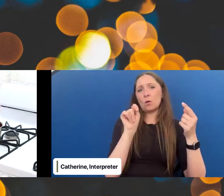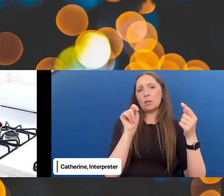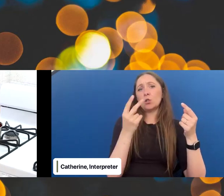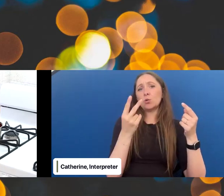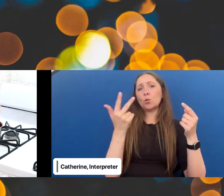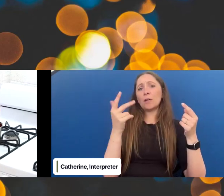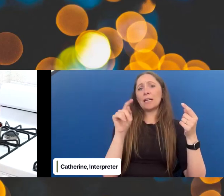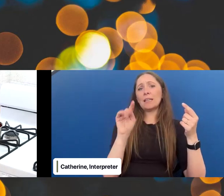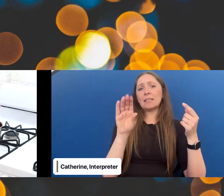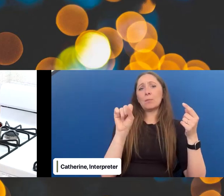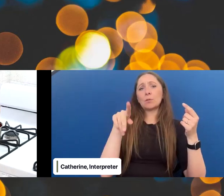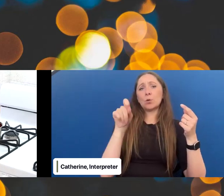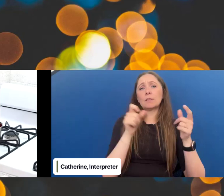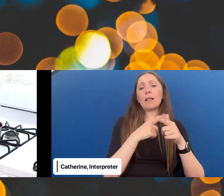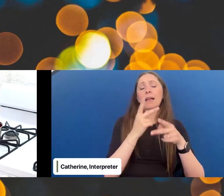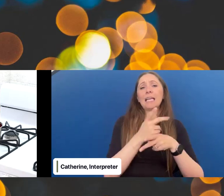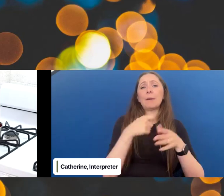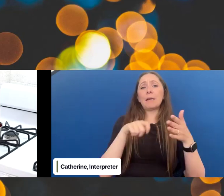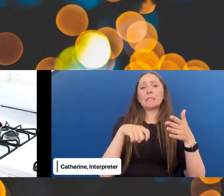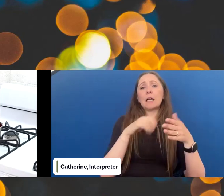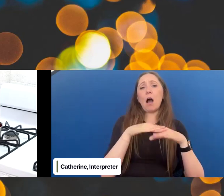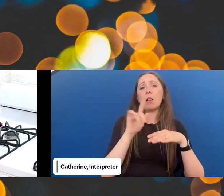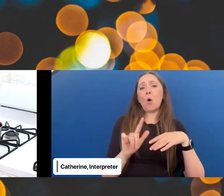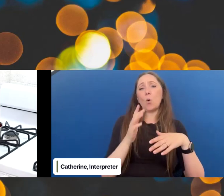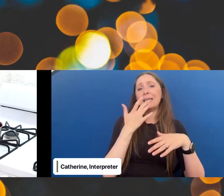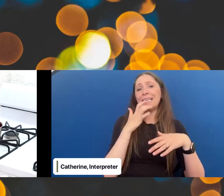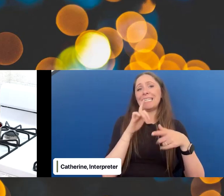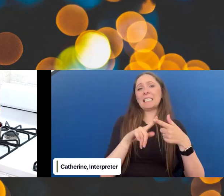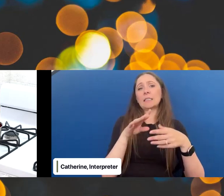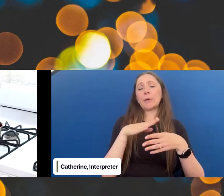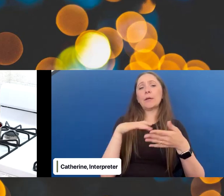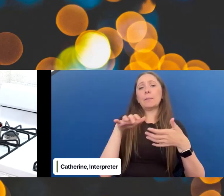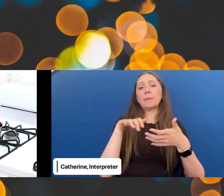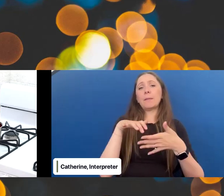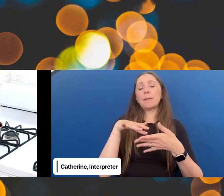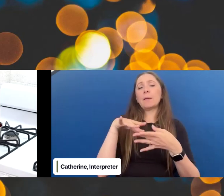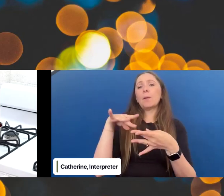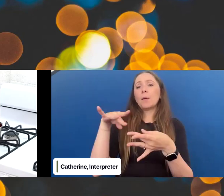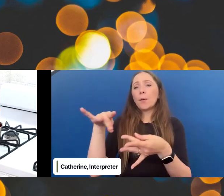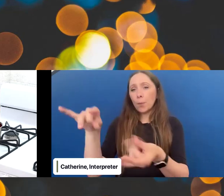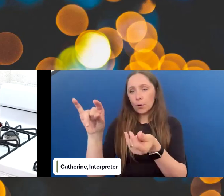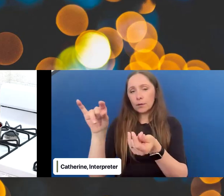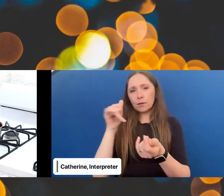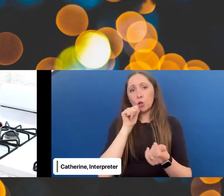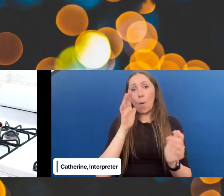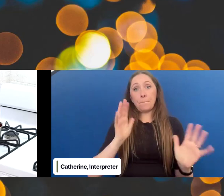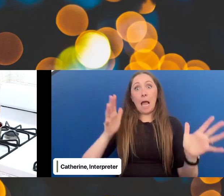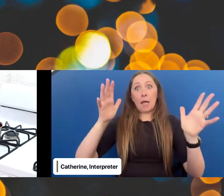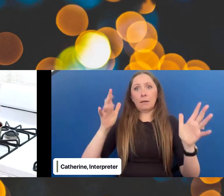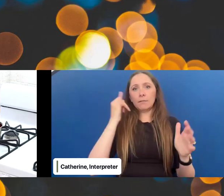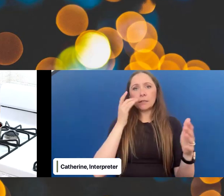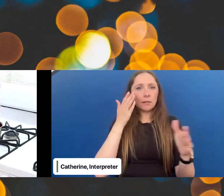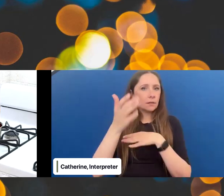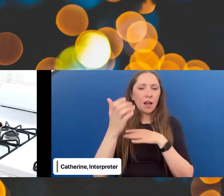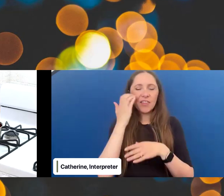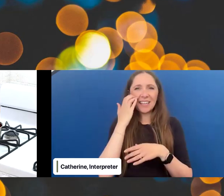just keep stirring it on low heat until it all comes together again. And then you'll have the texture again. So don't panic if this becomes too thick.